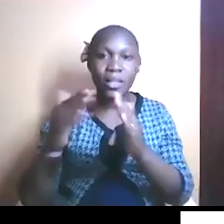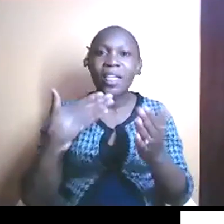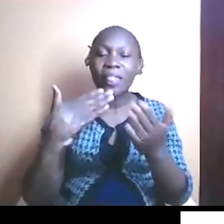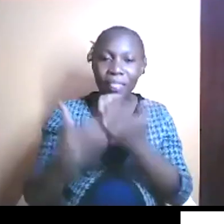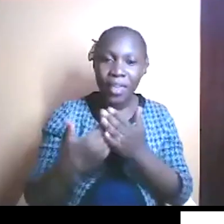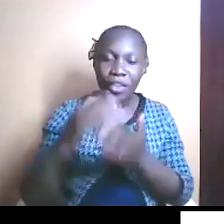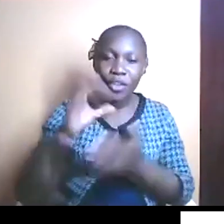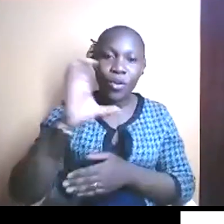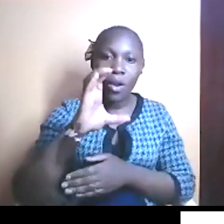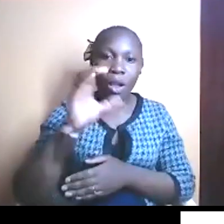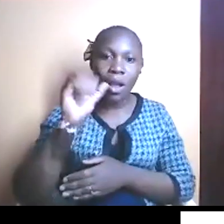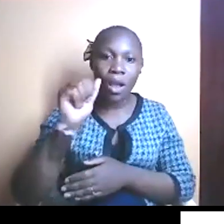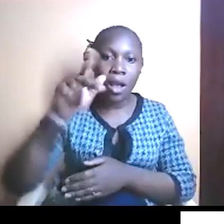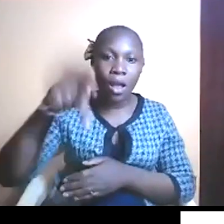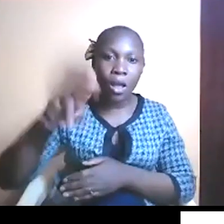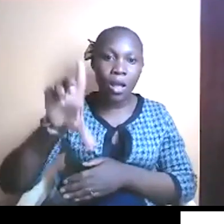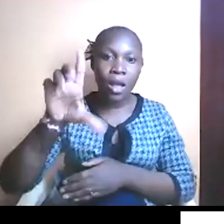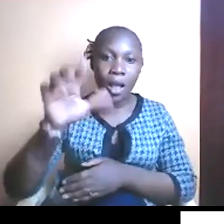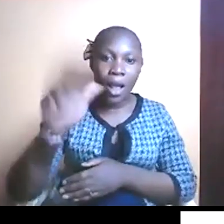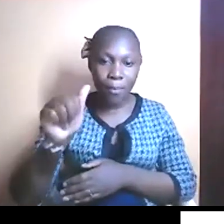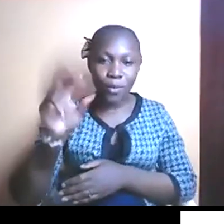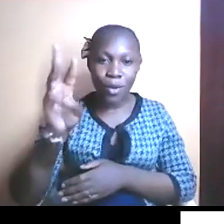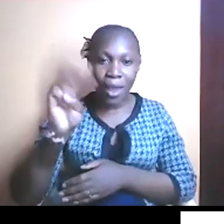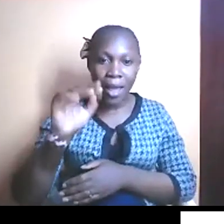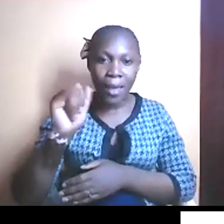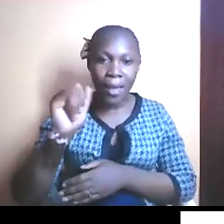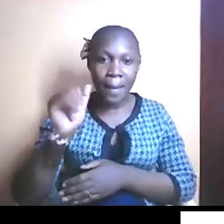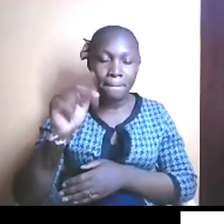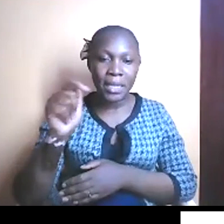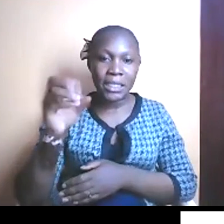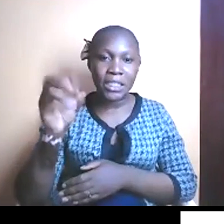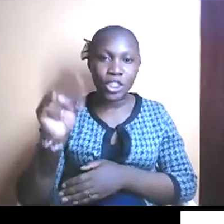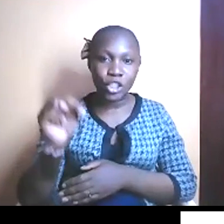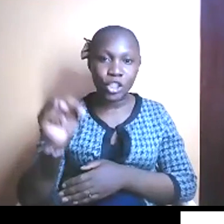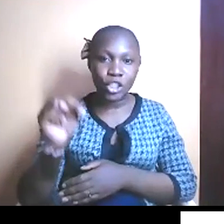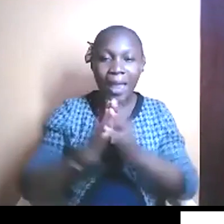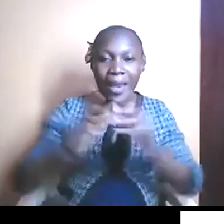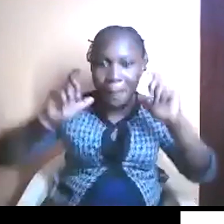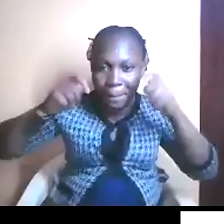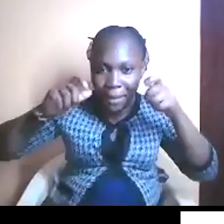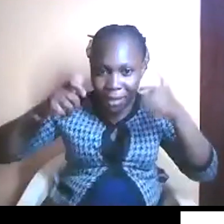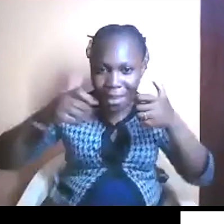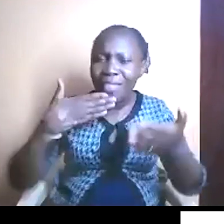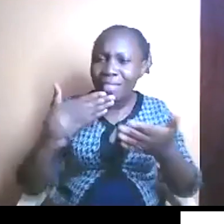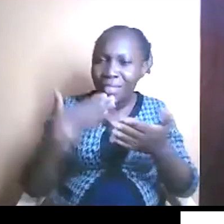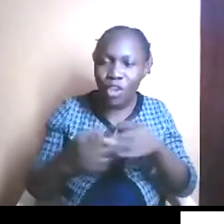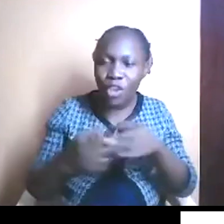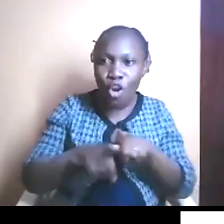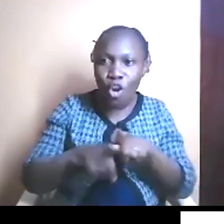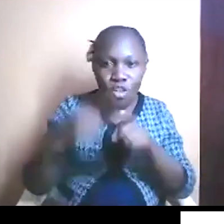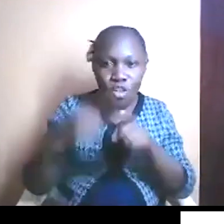Mintito and Graphics Broadcast Media for your partnership. Our audience, thank you. We wouldn't do this without you. So thank